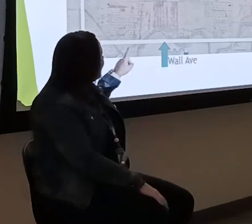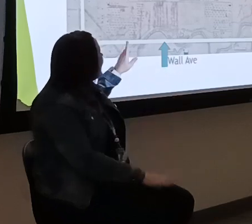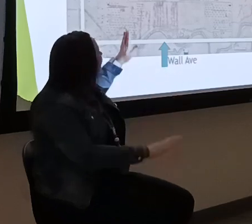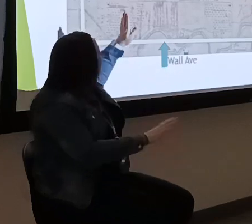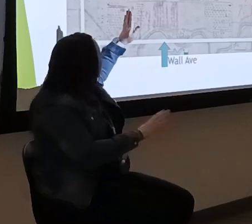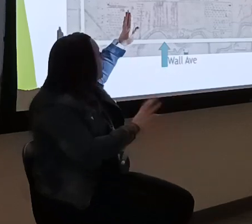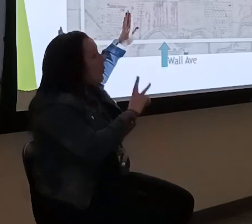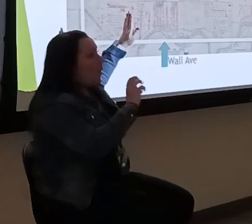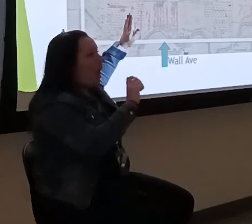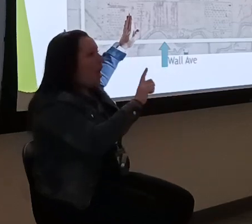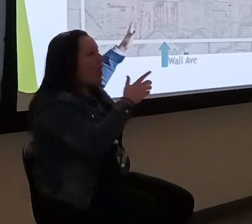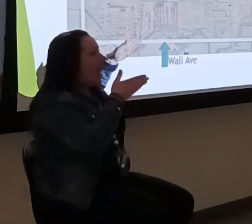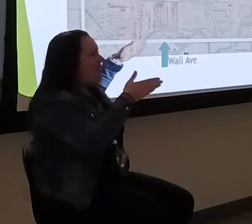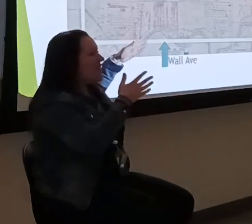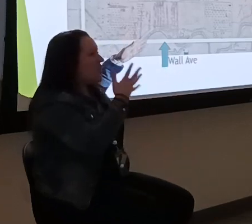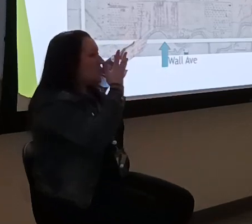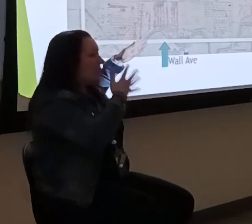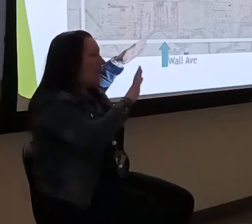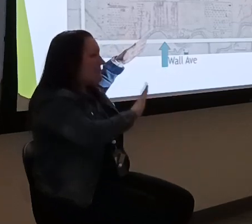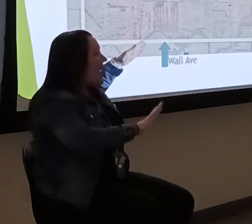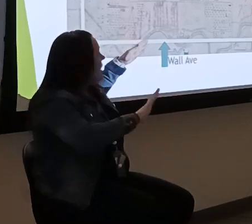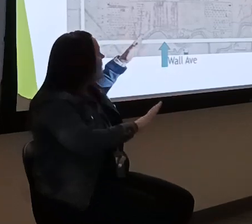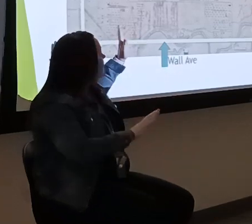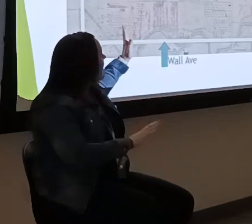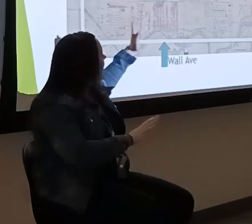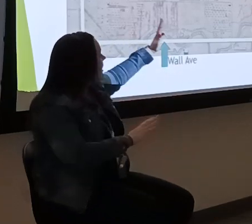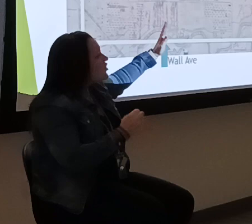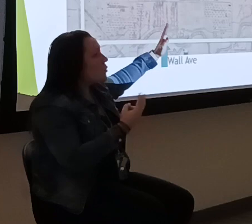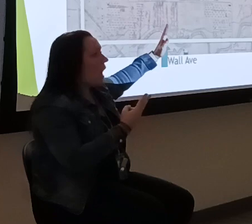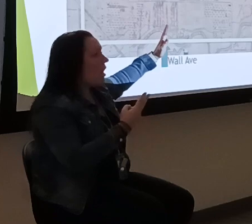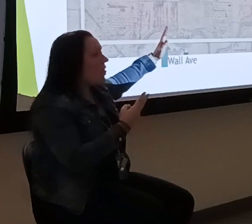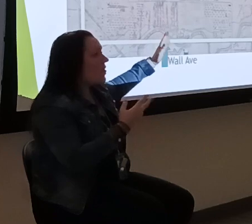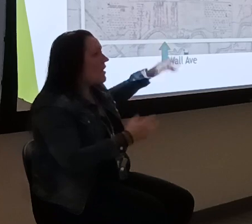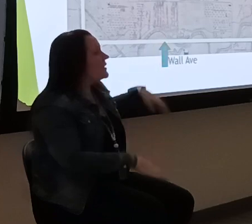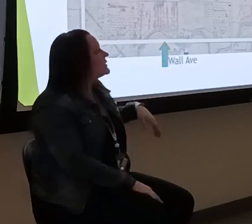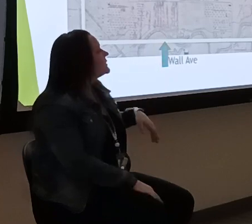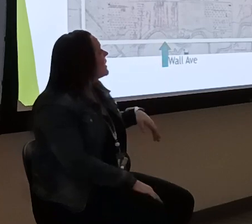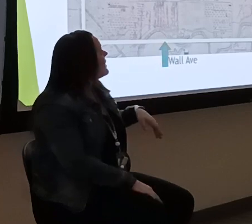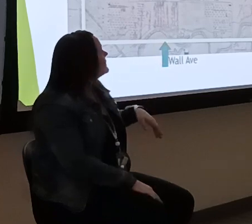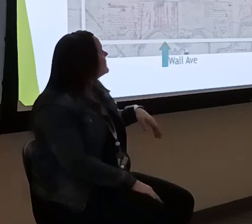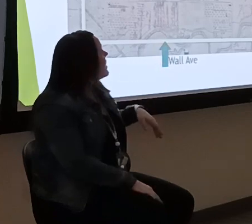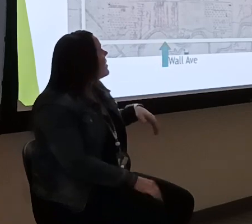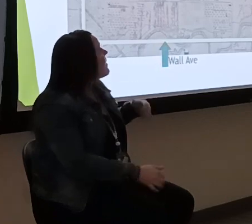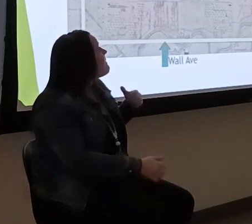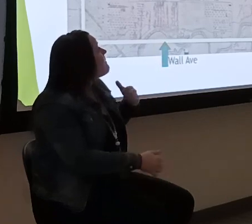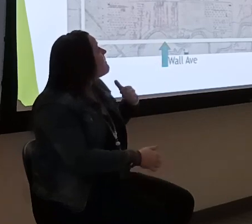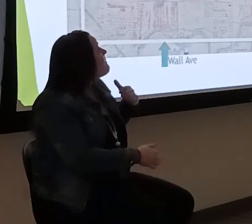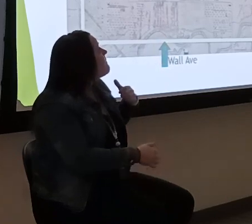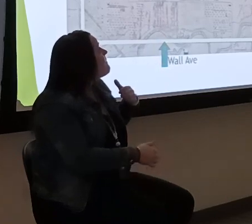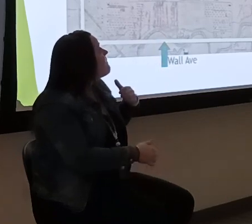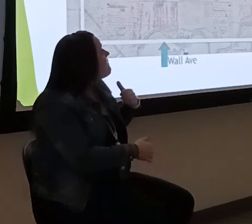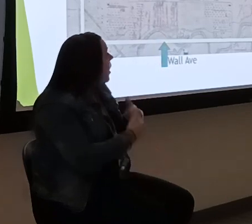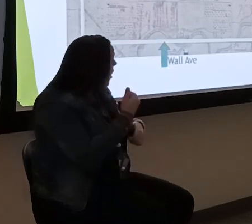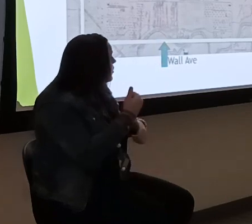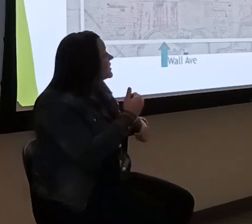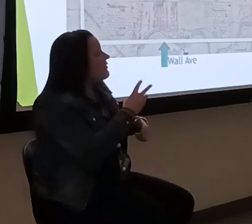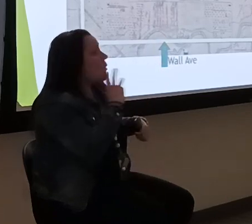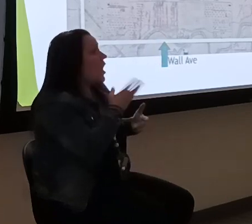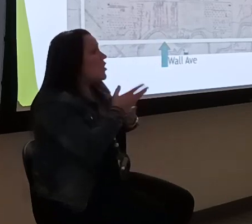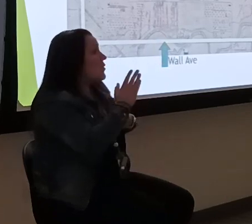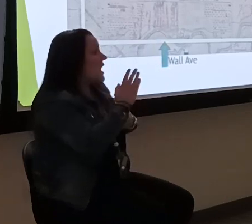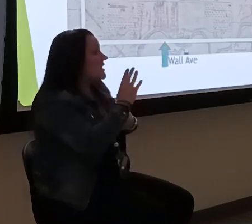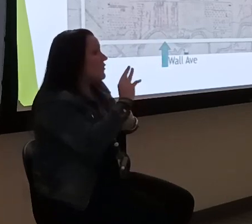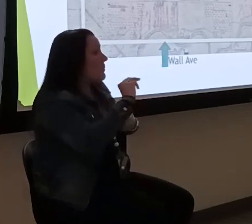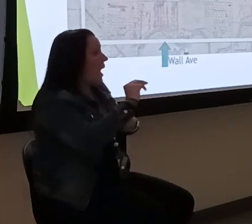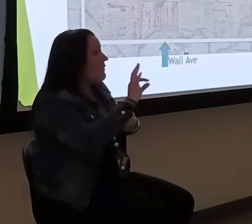cut in. This is 12th Street right here. And most of Mount Fort's water rights are being used in this area.